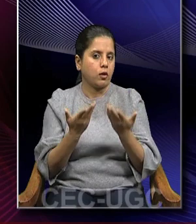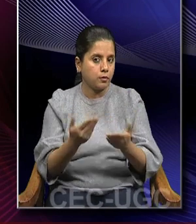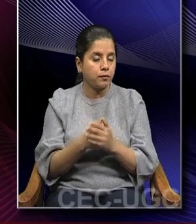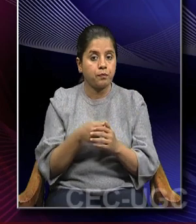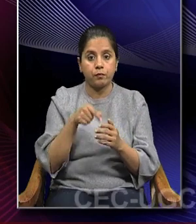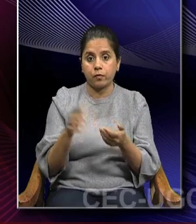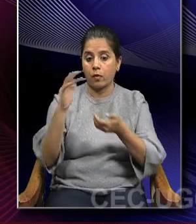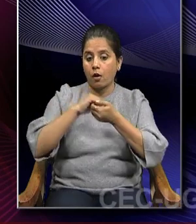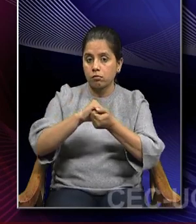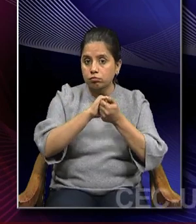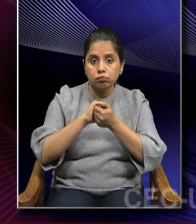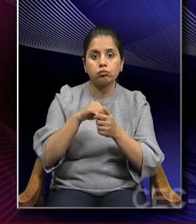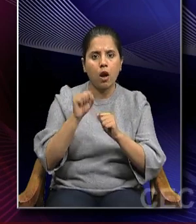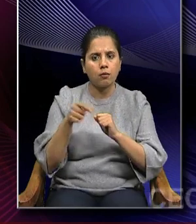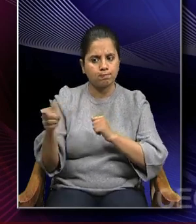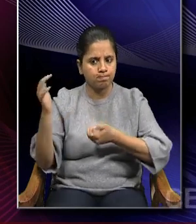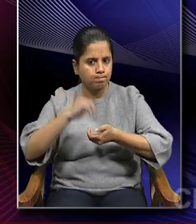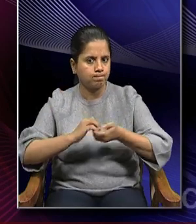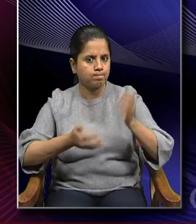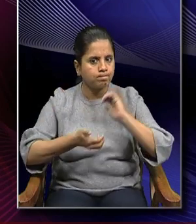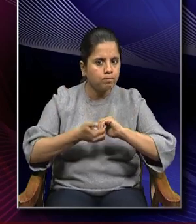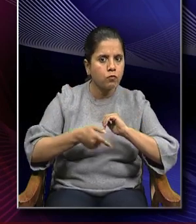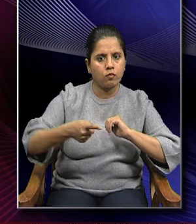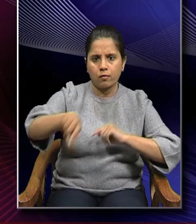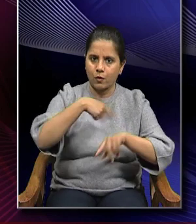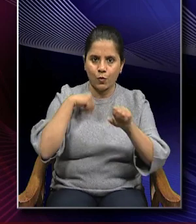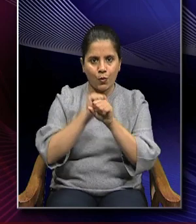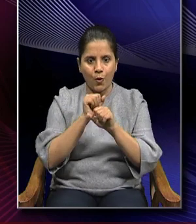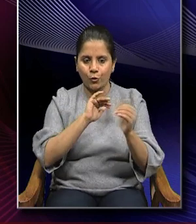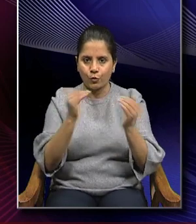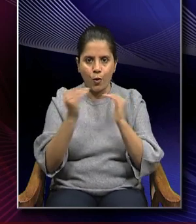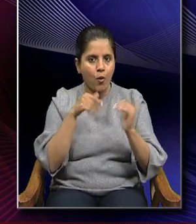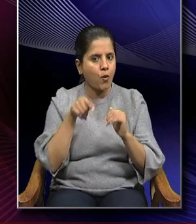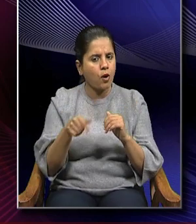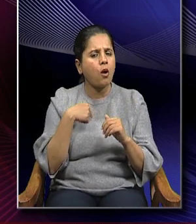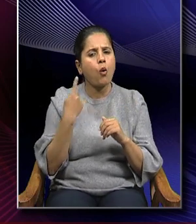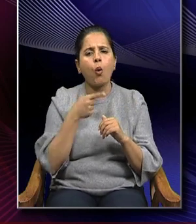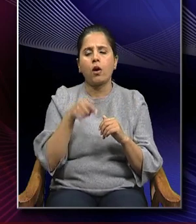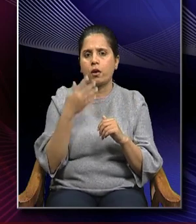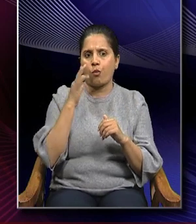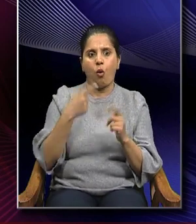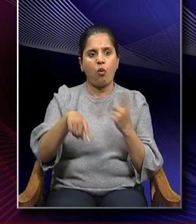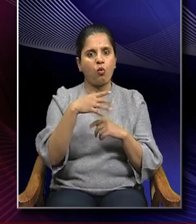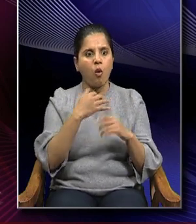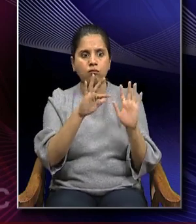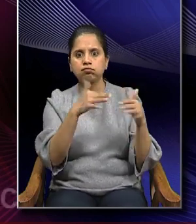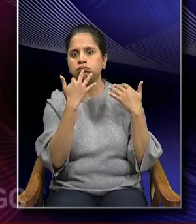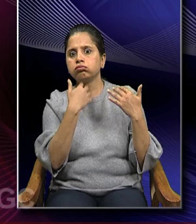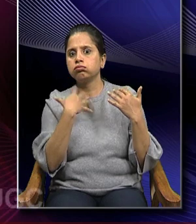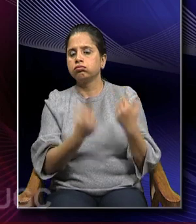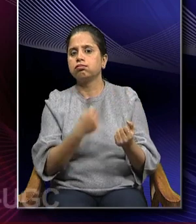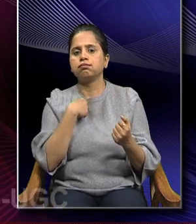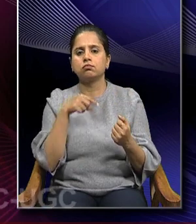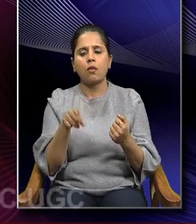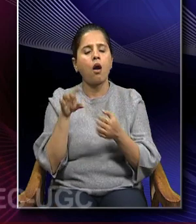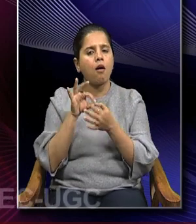be a collaborative venture that you are actually joining your hands with another company just to stay relevant in the marketplace, just to be in